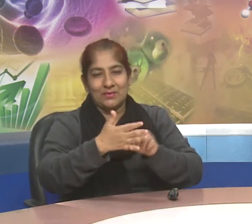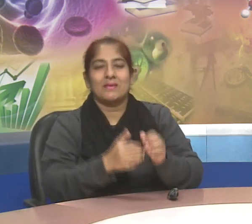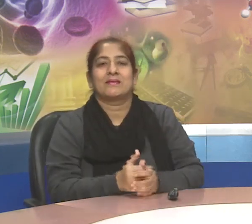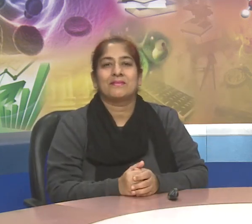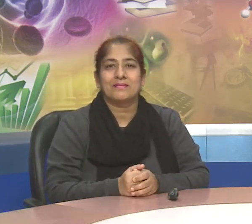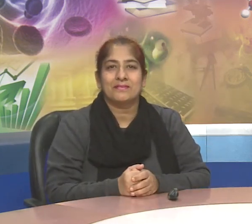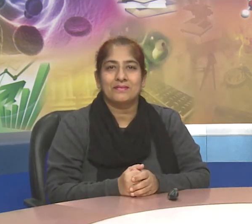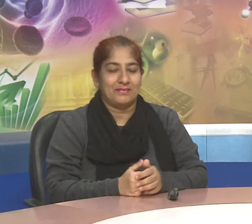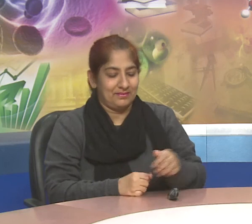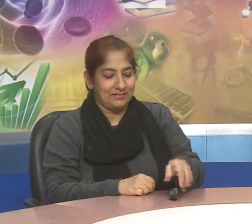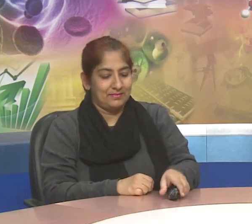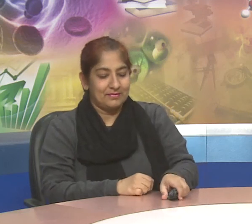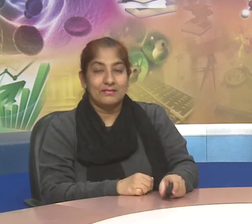Discount for a purchasing.